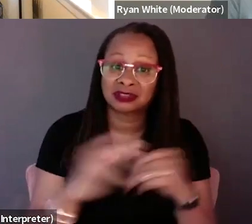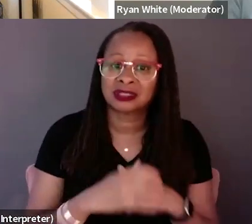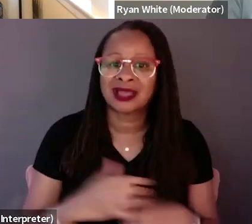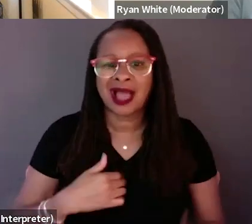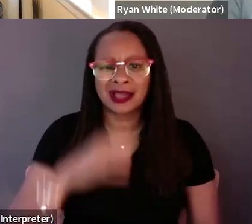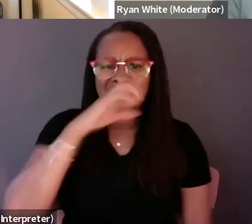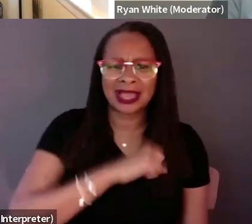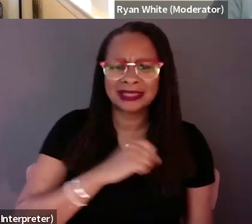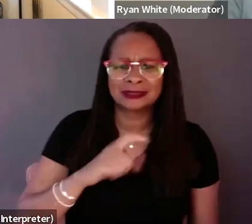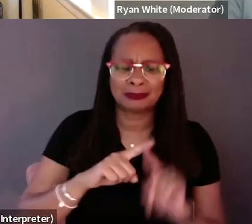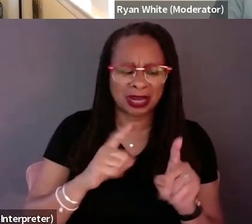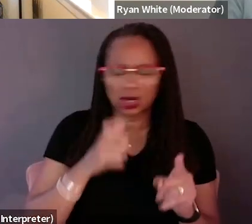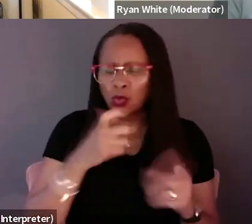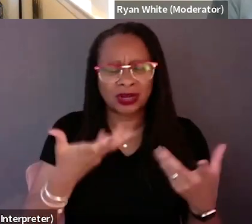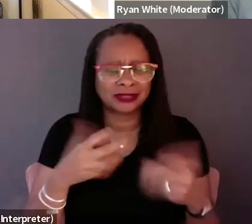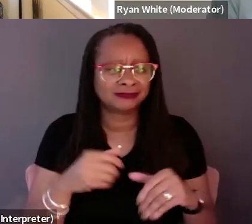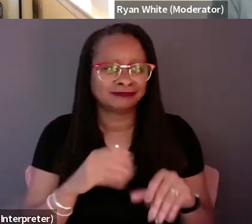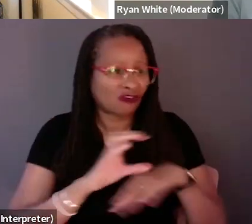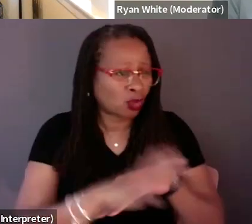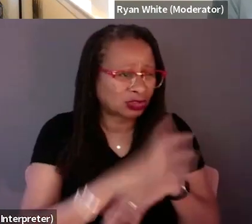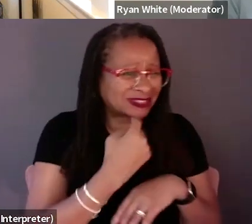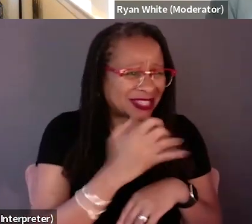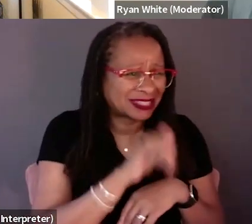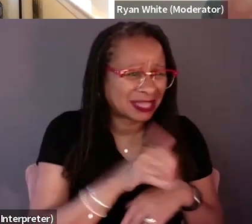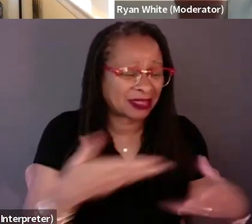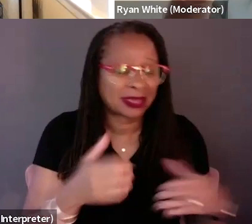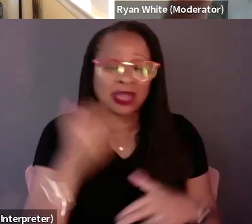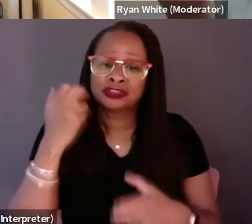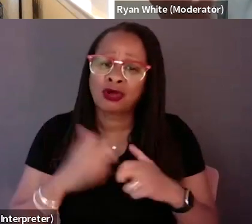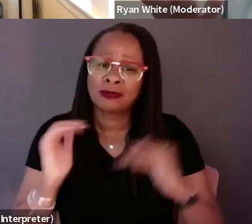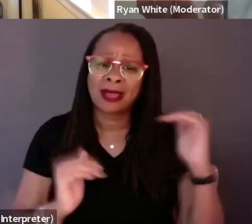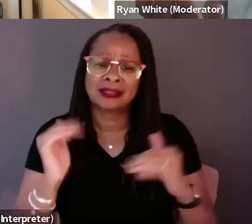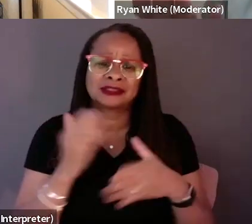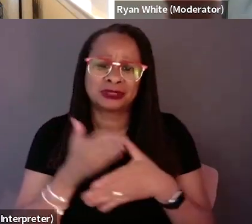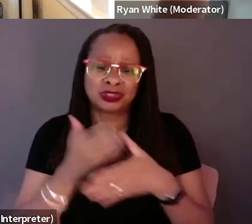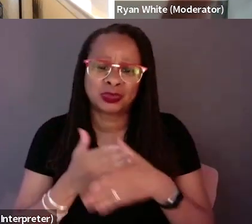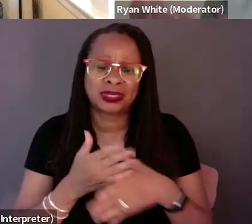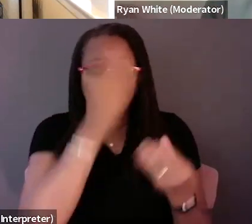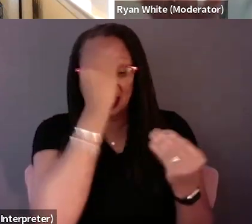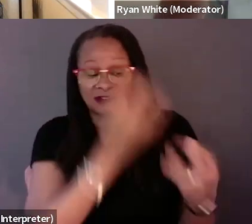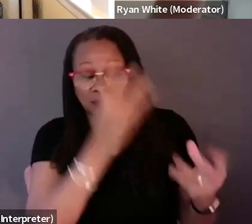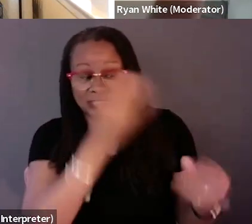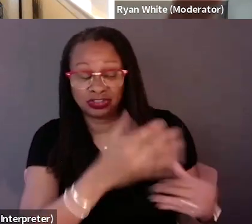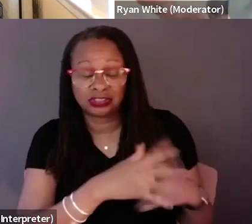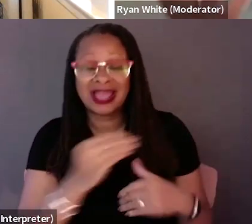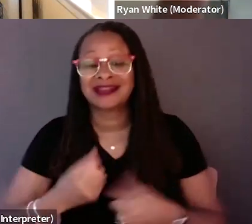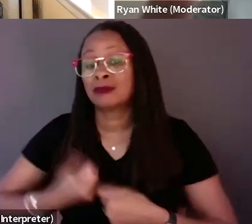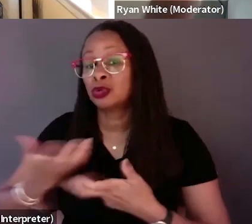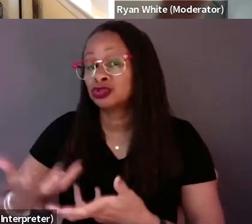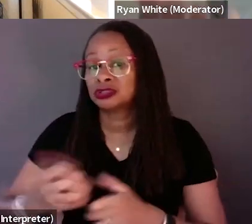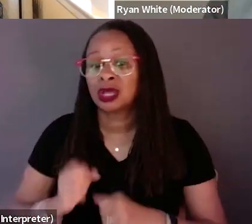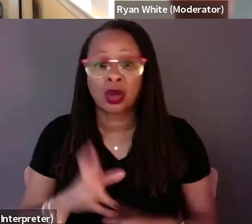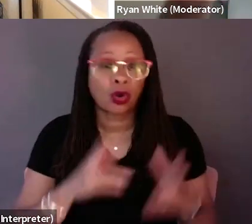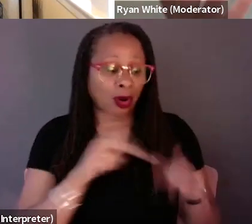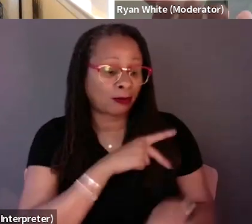I would guess, but I don't mean to put words in your mouth, that it was a very hard balance between information and